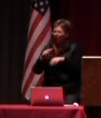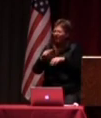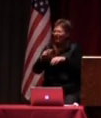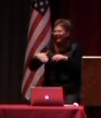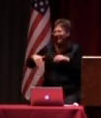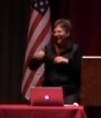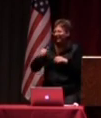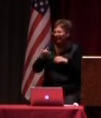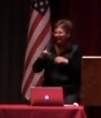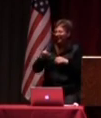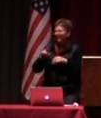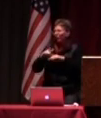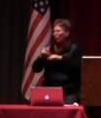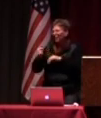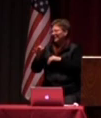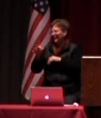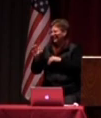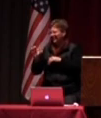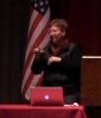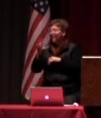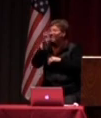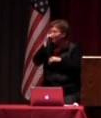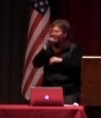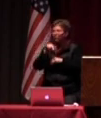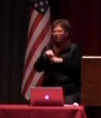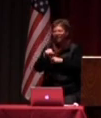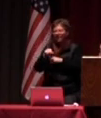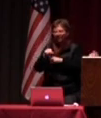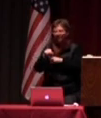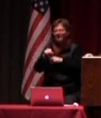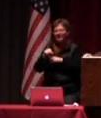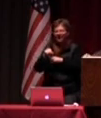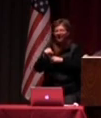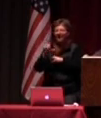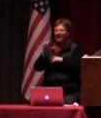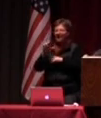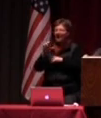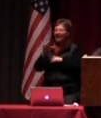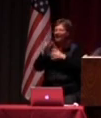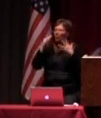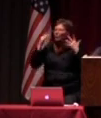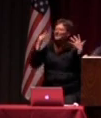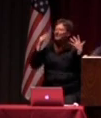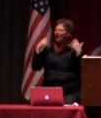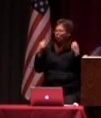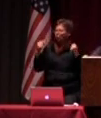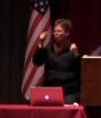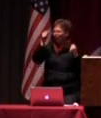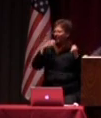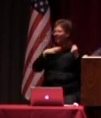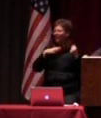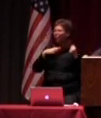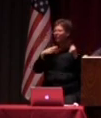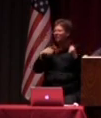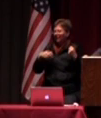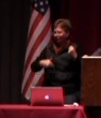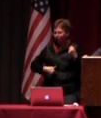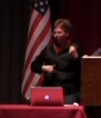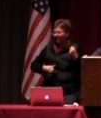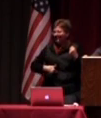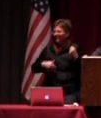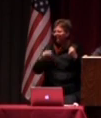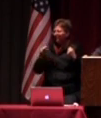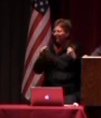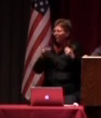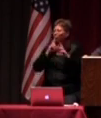early 19th centuries. It's the assumption that the sort of turn to charismatic strongmen was in some sense a kind of primitive reaction,